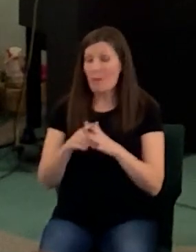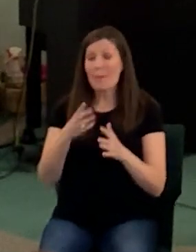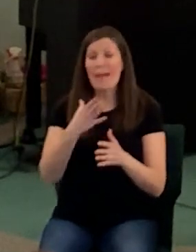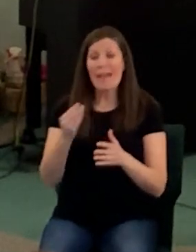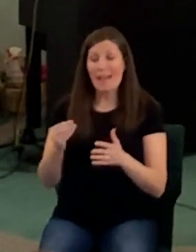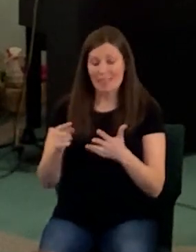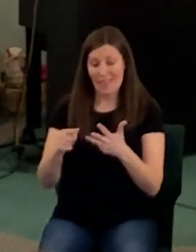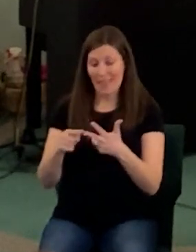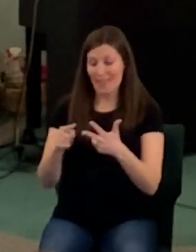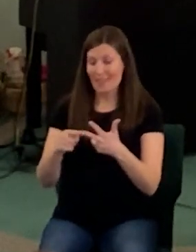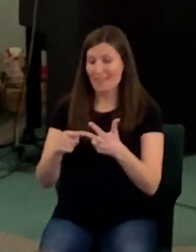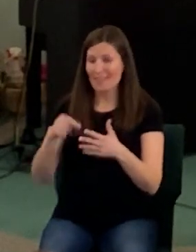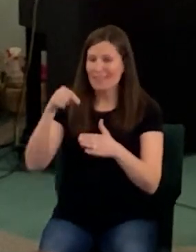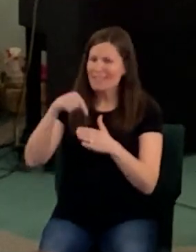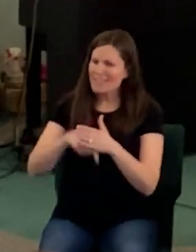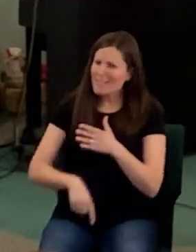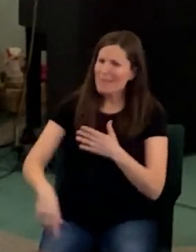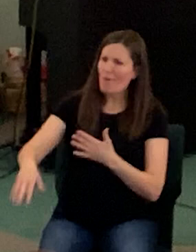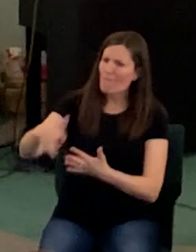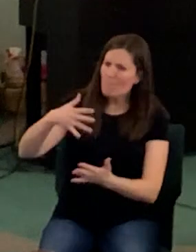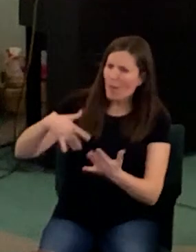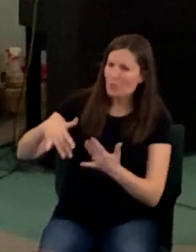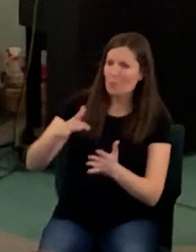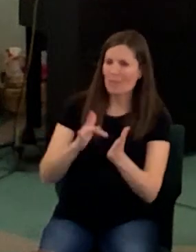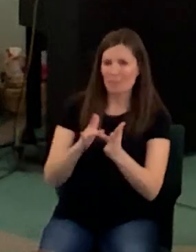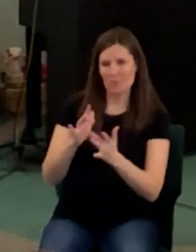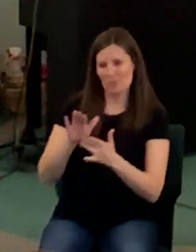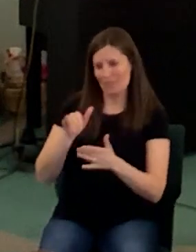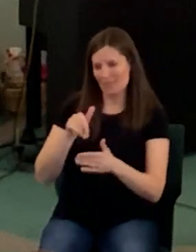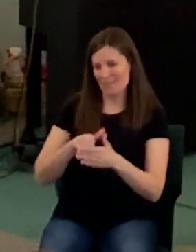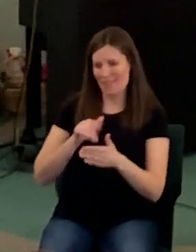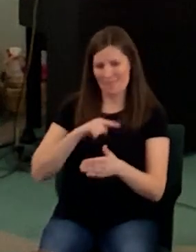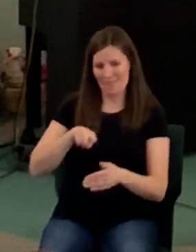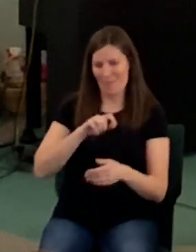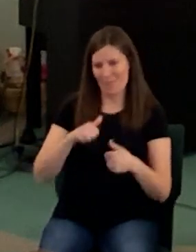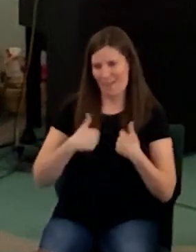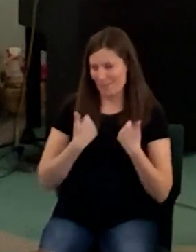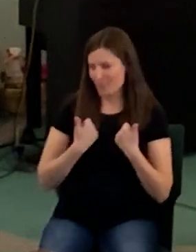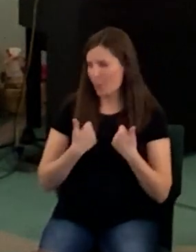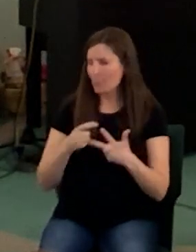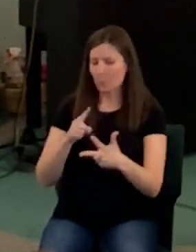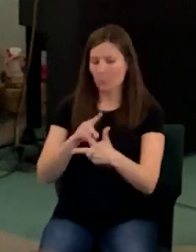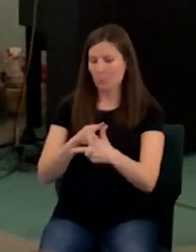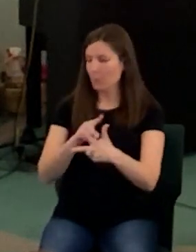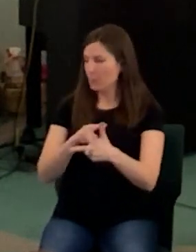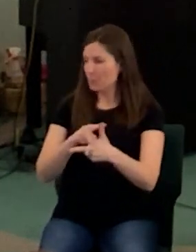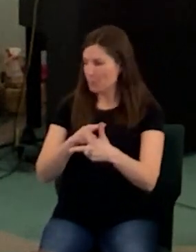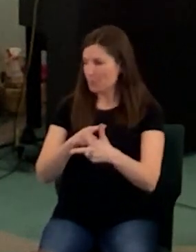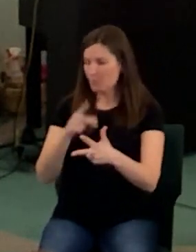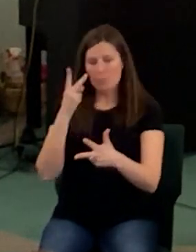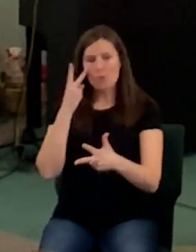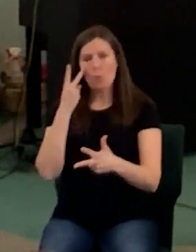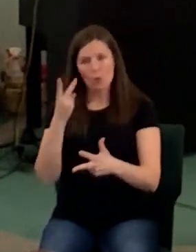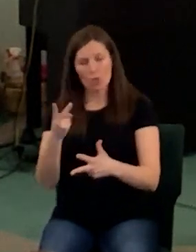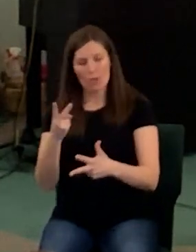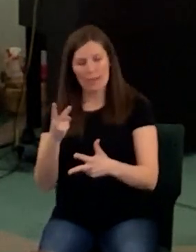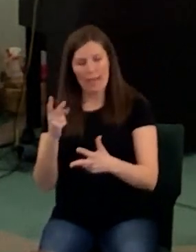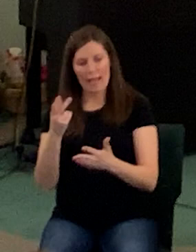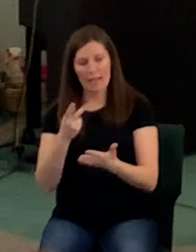because of Jesus in their lives. So let's first look at their failure, starting in these first three verses.